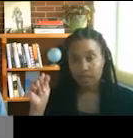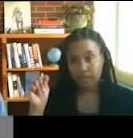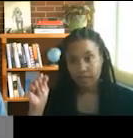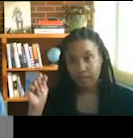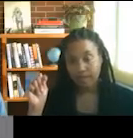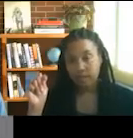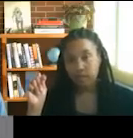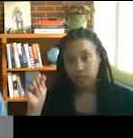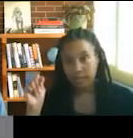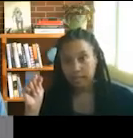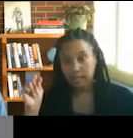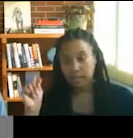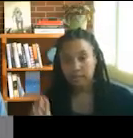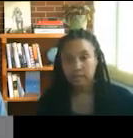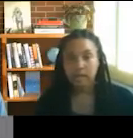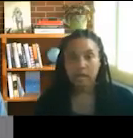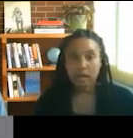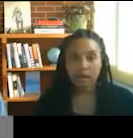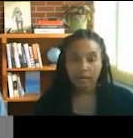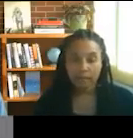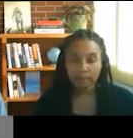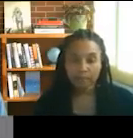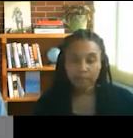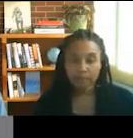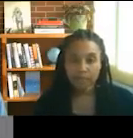is also the sign for toilet.